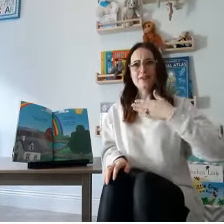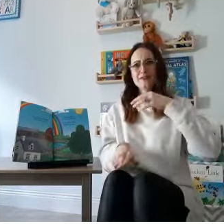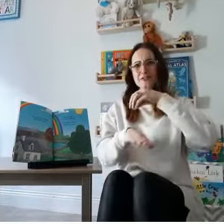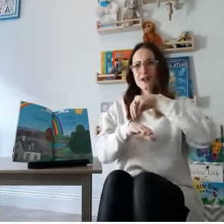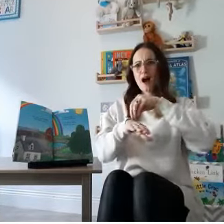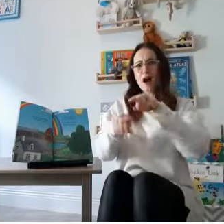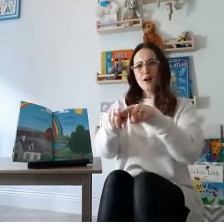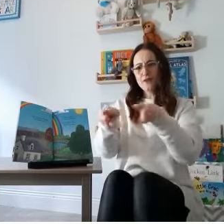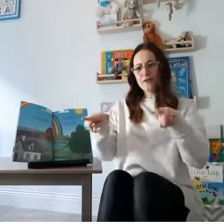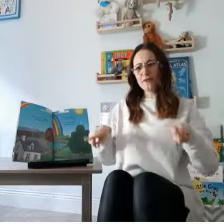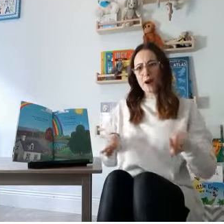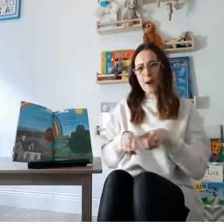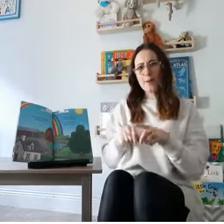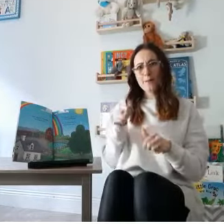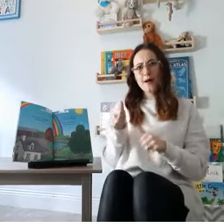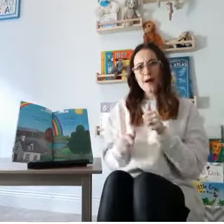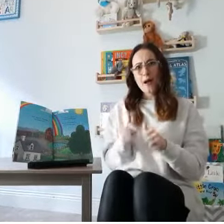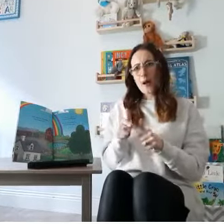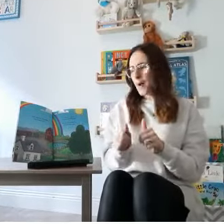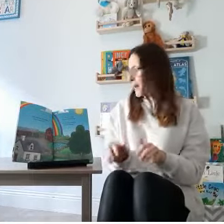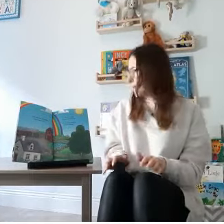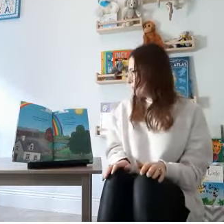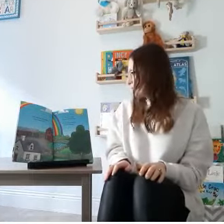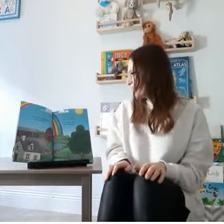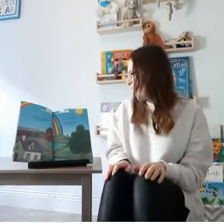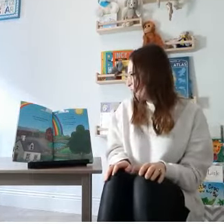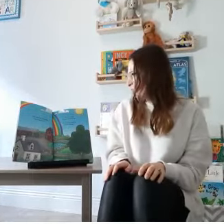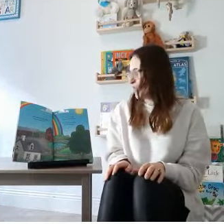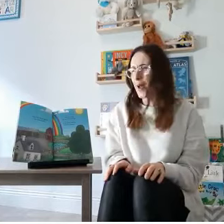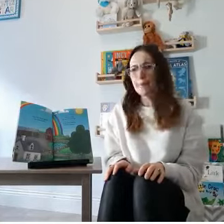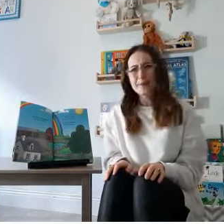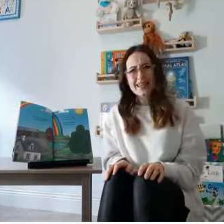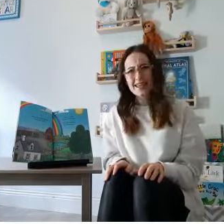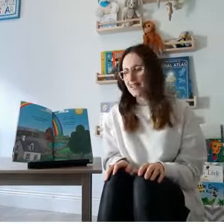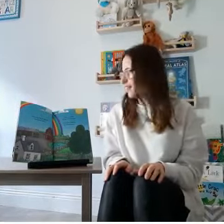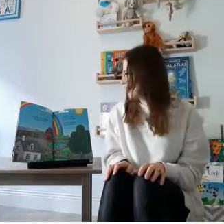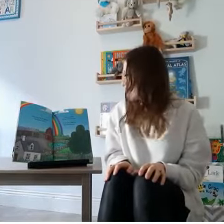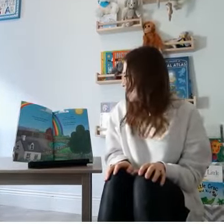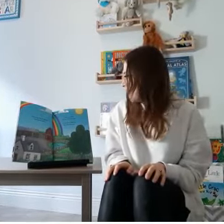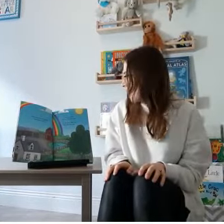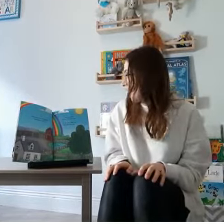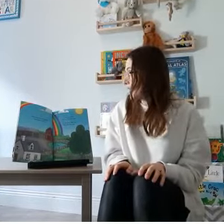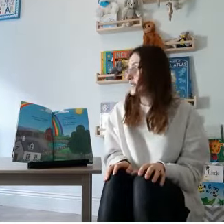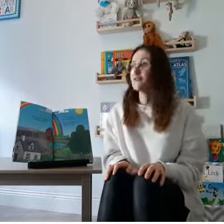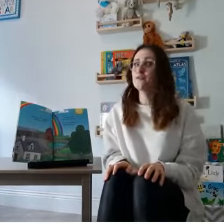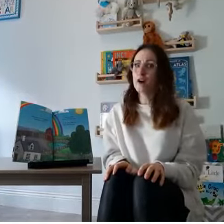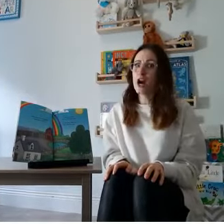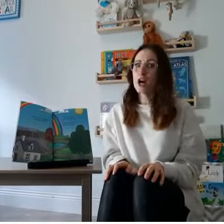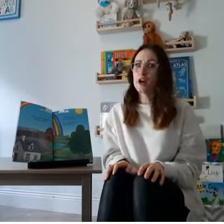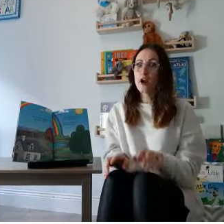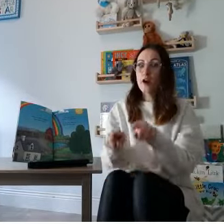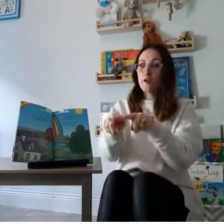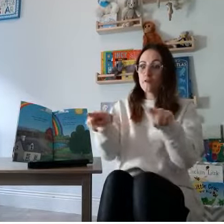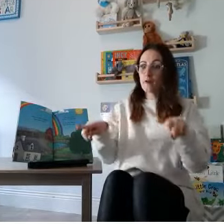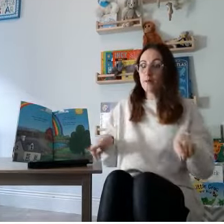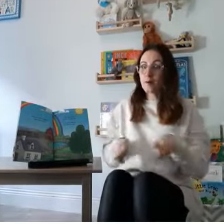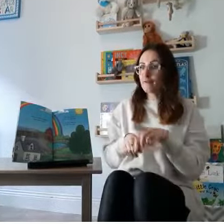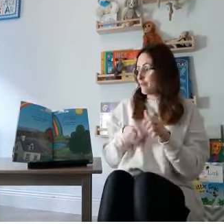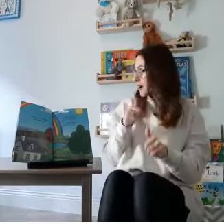Lived on a farm? But how could that be? As far from a